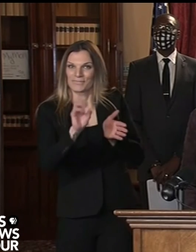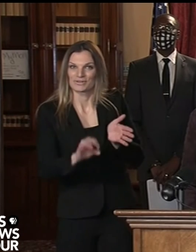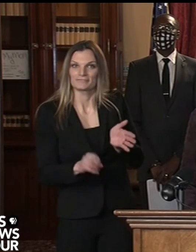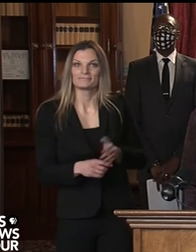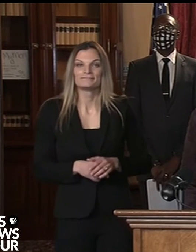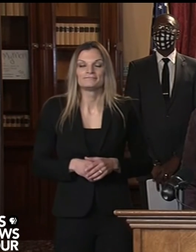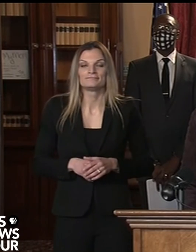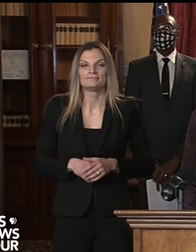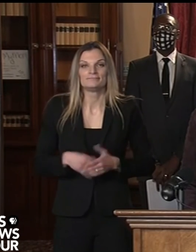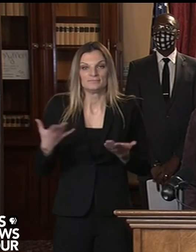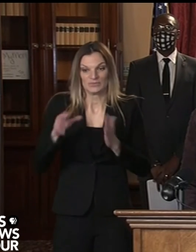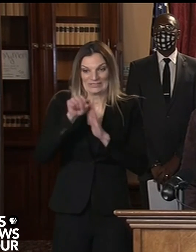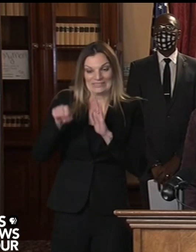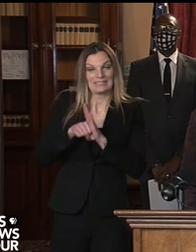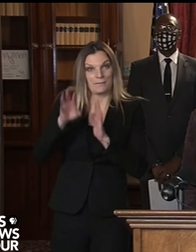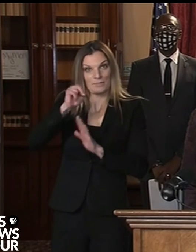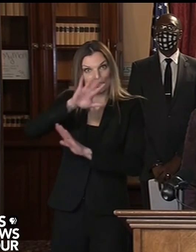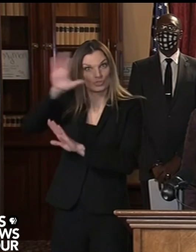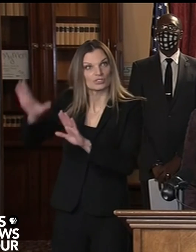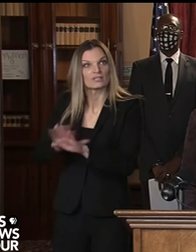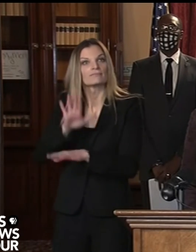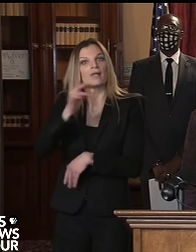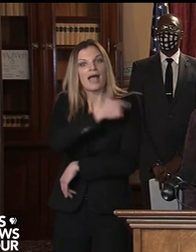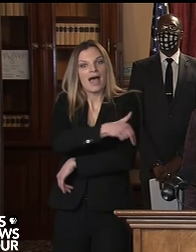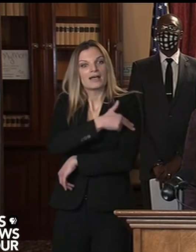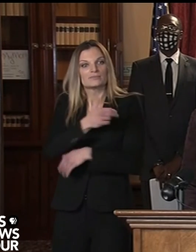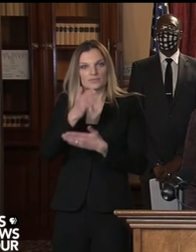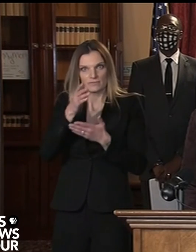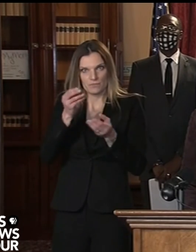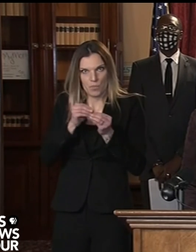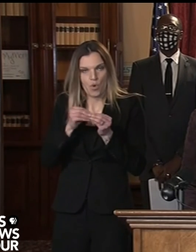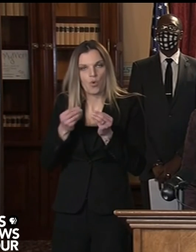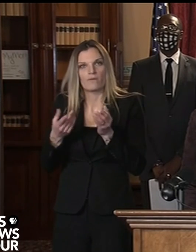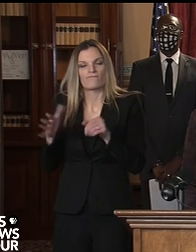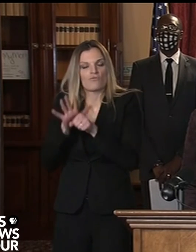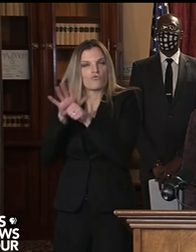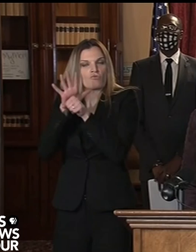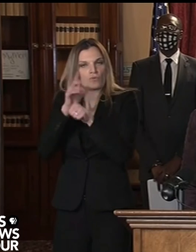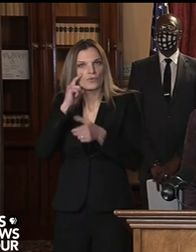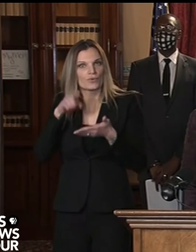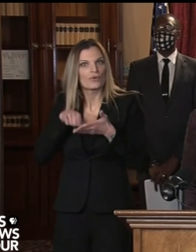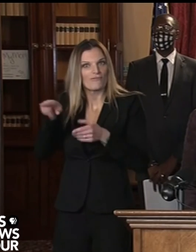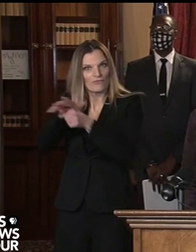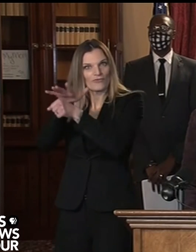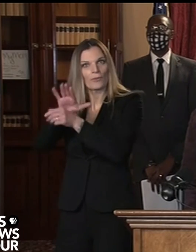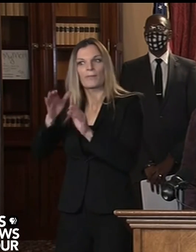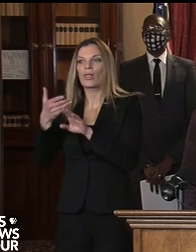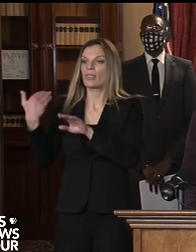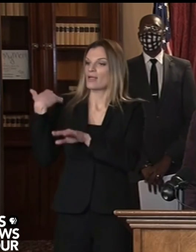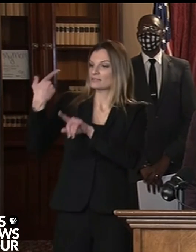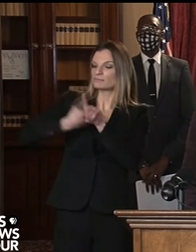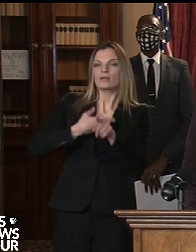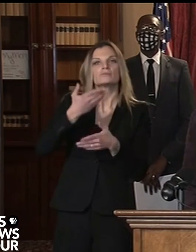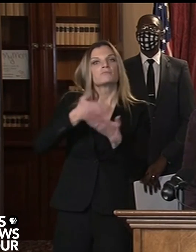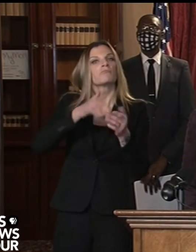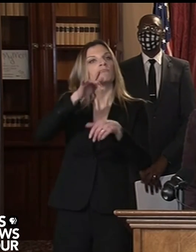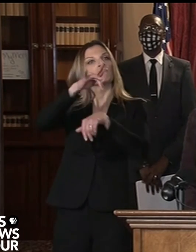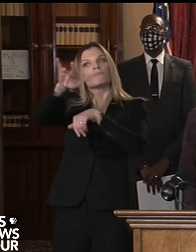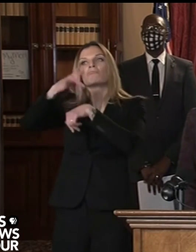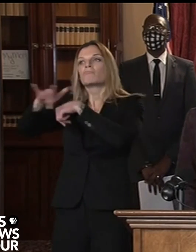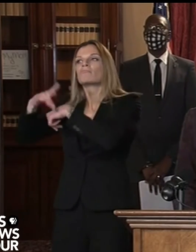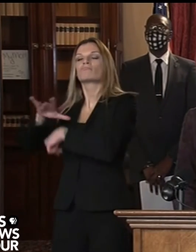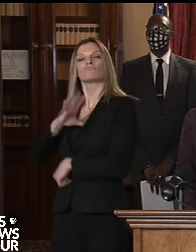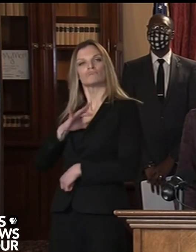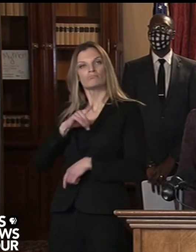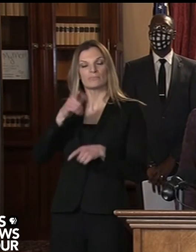in the state has seen growth in their hospitalizations from where we were just a month ago, and that is very concerning